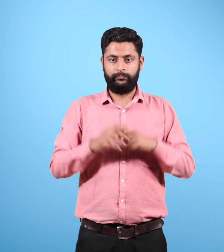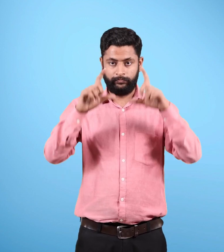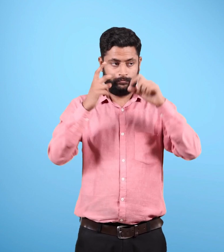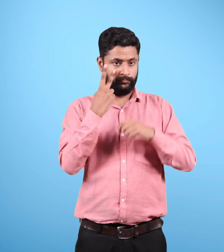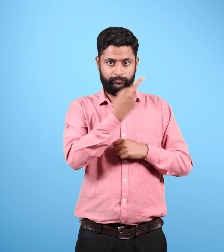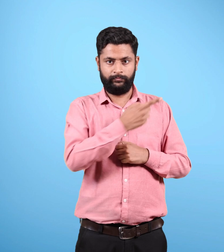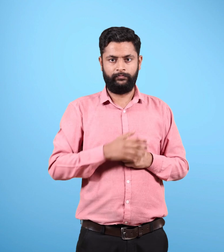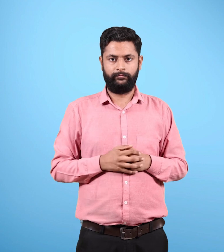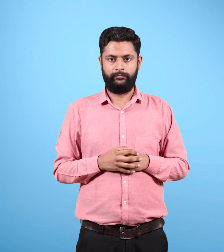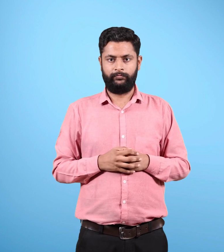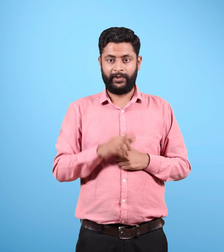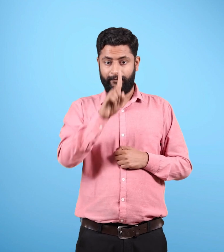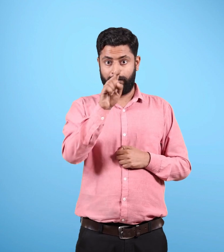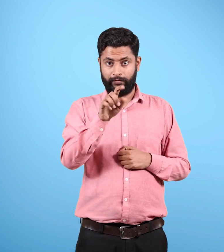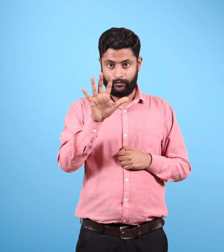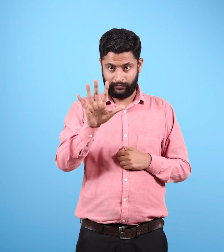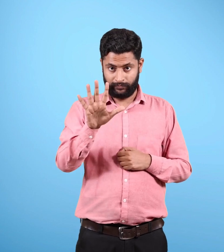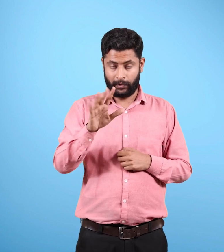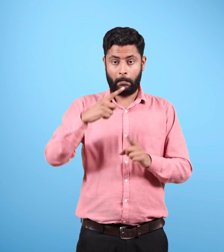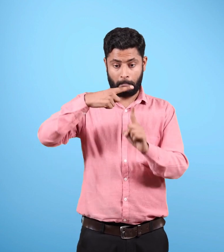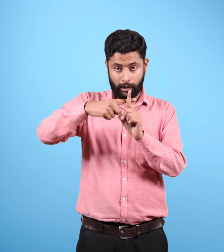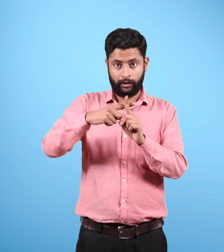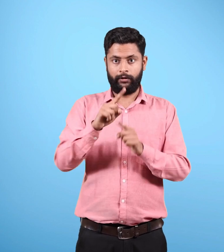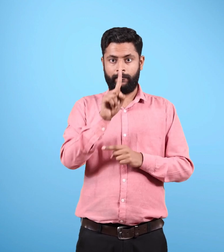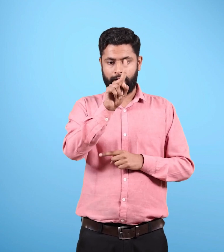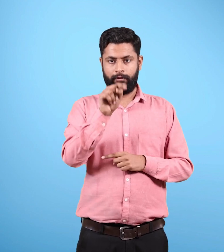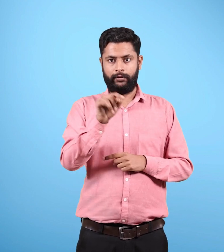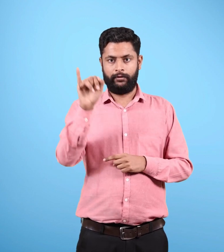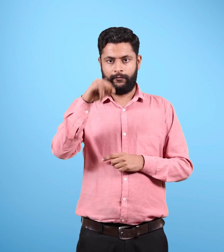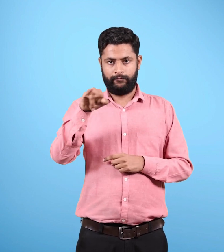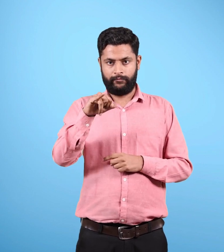Figure 1.5 and Figure 1.6.